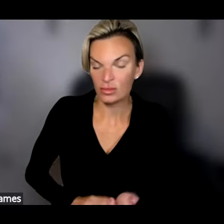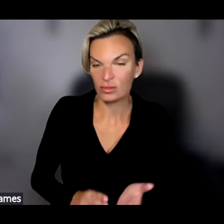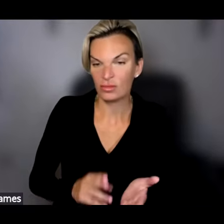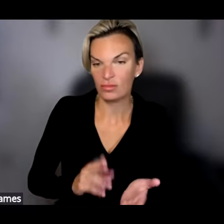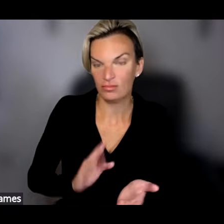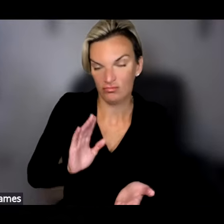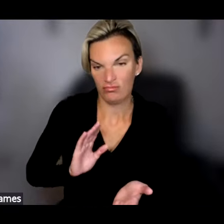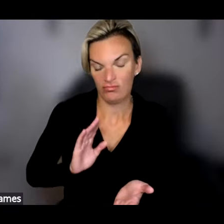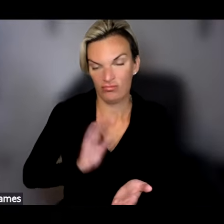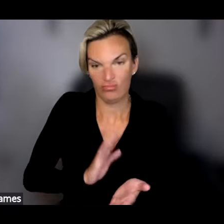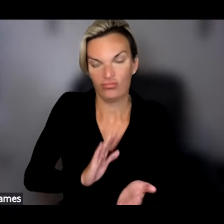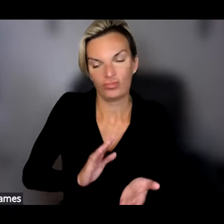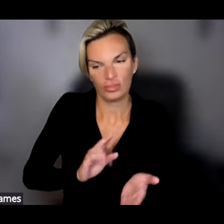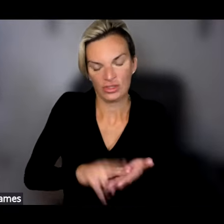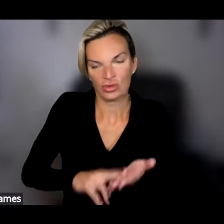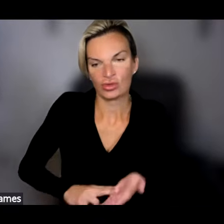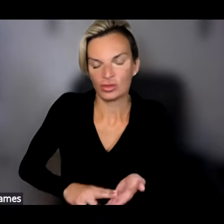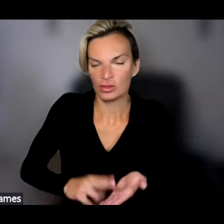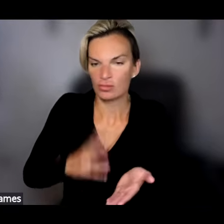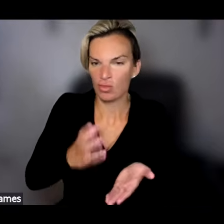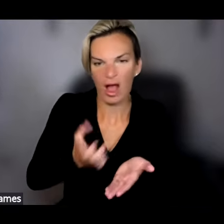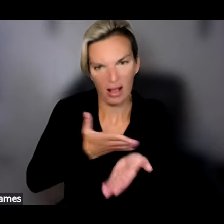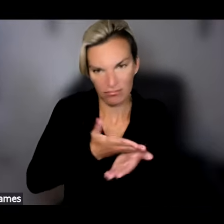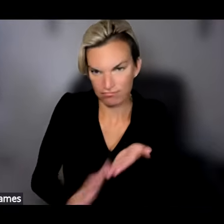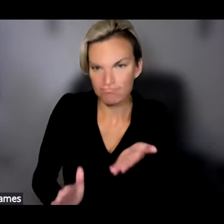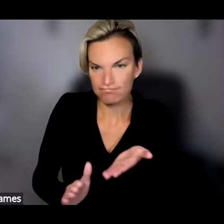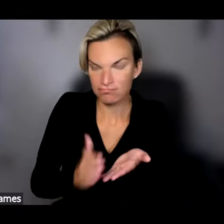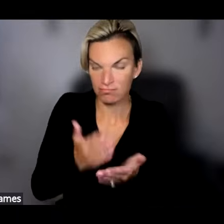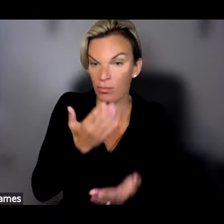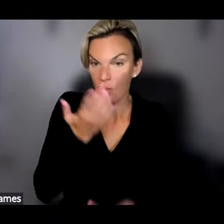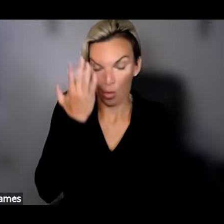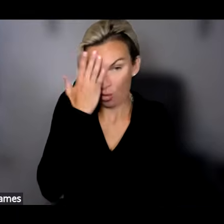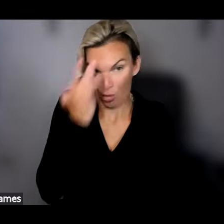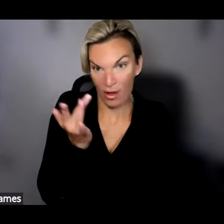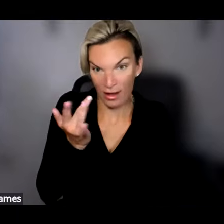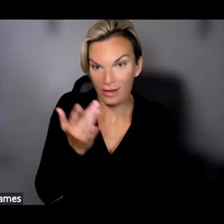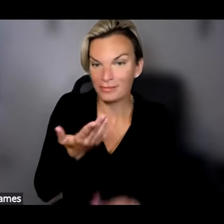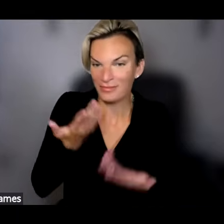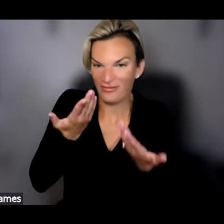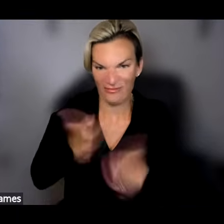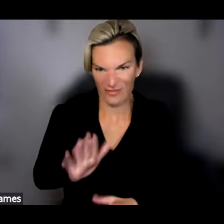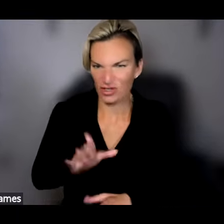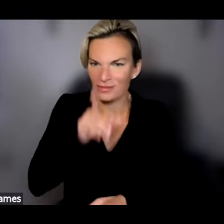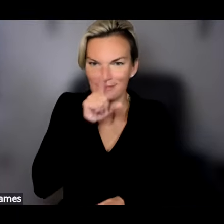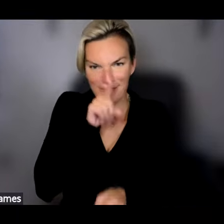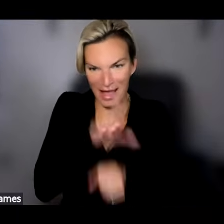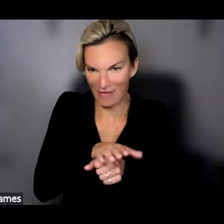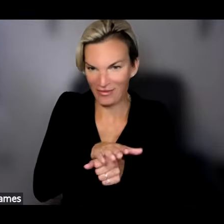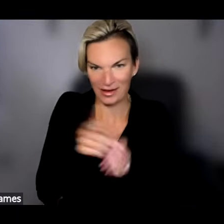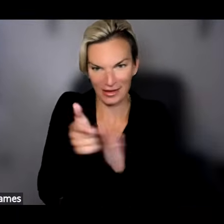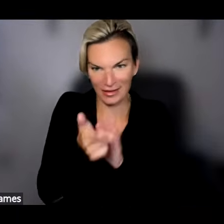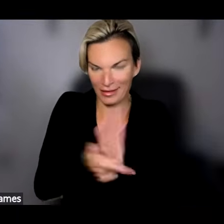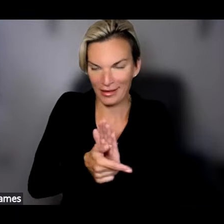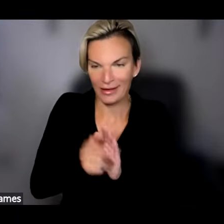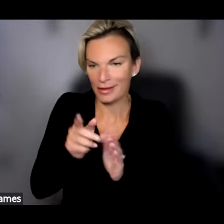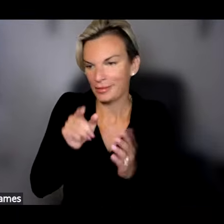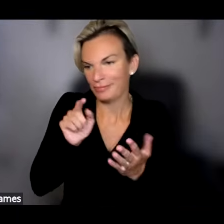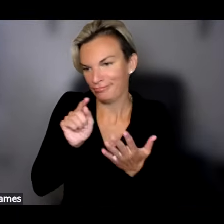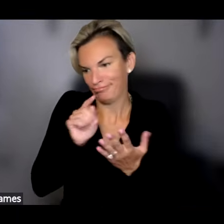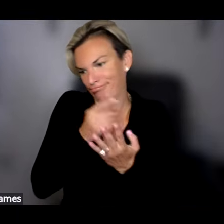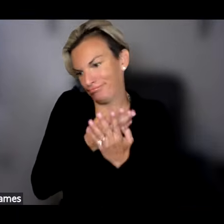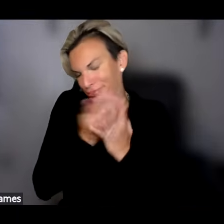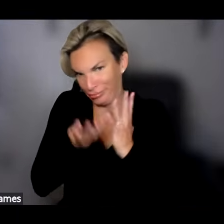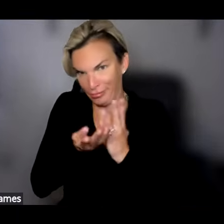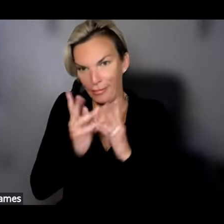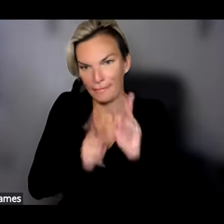of the affidavit evidence that she had not circulated ones where she